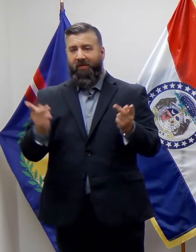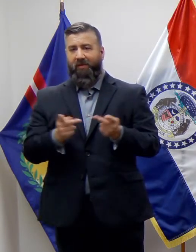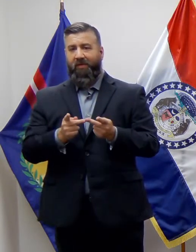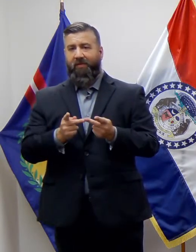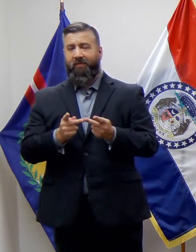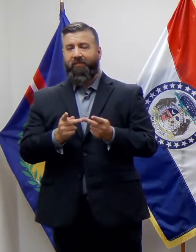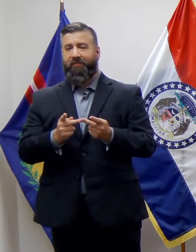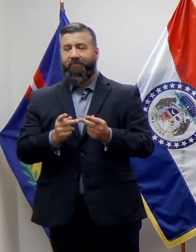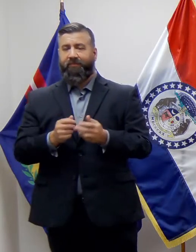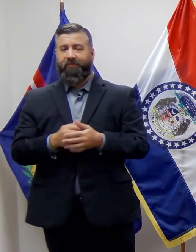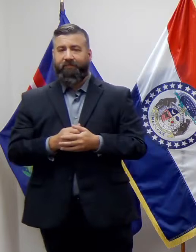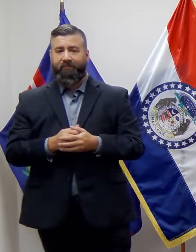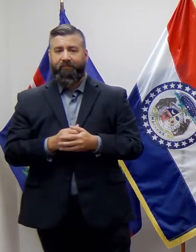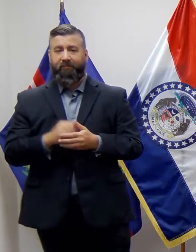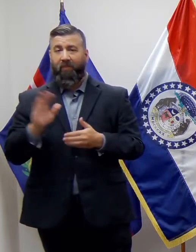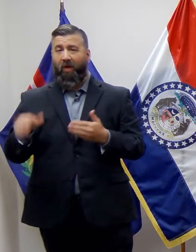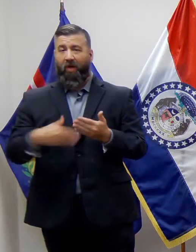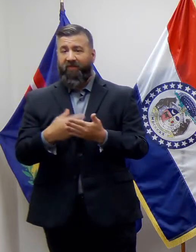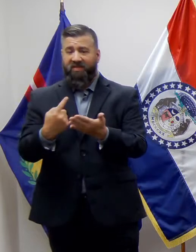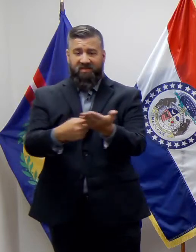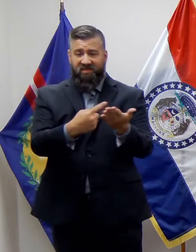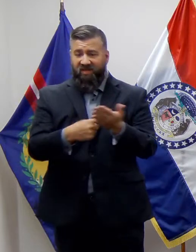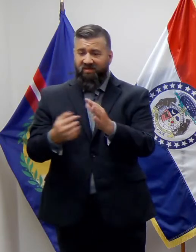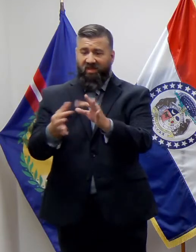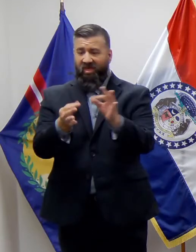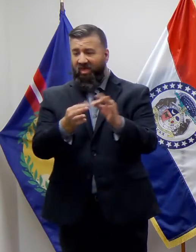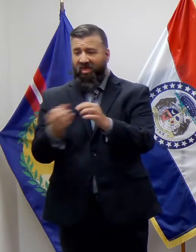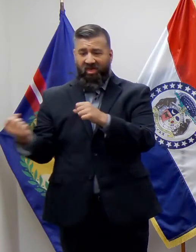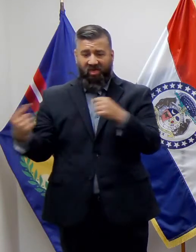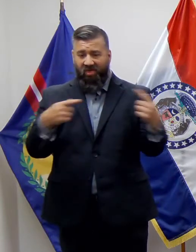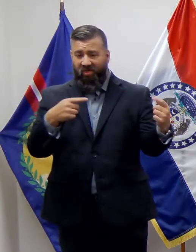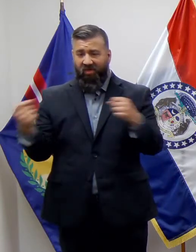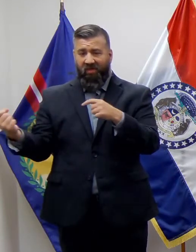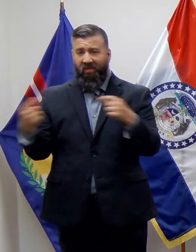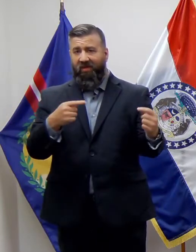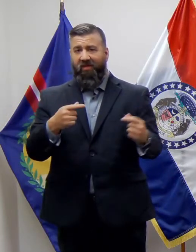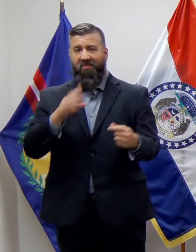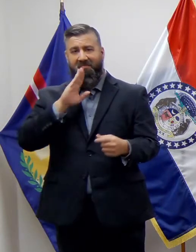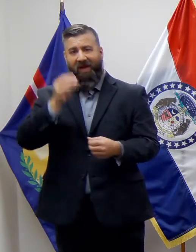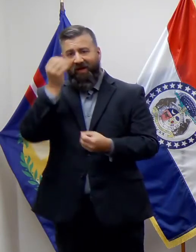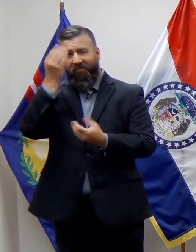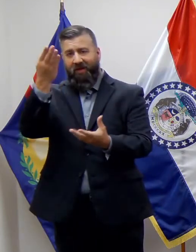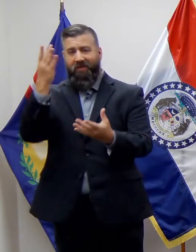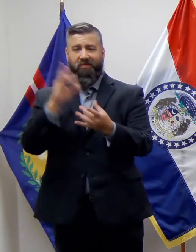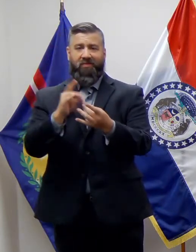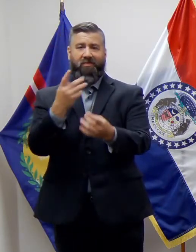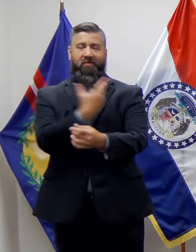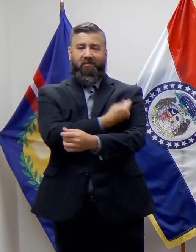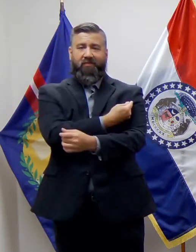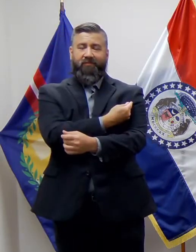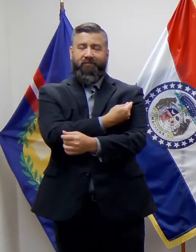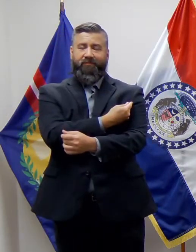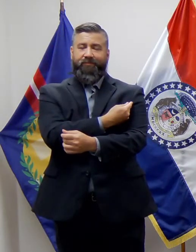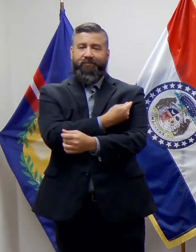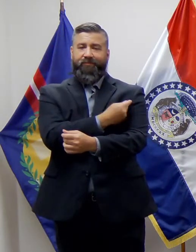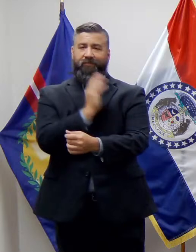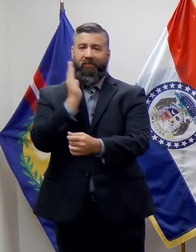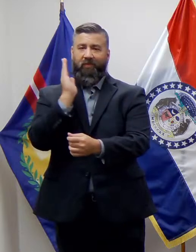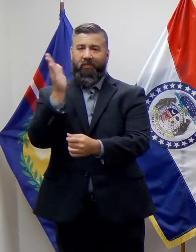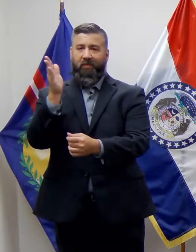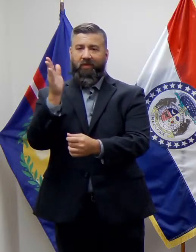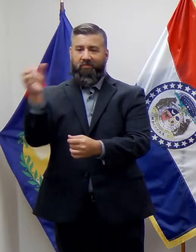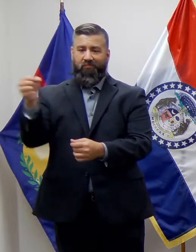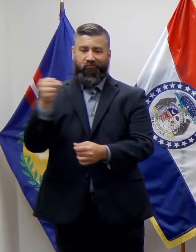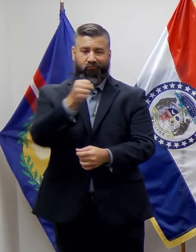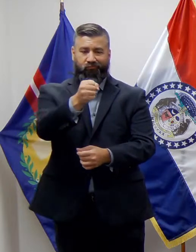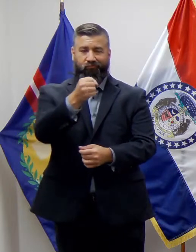these conflicts and conversations and misinformation about vaccines are going to put us